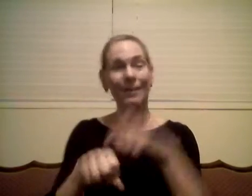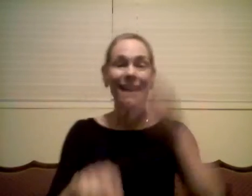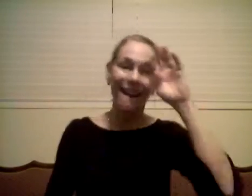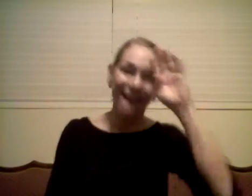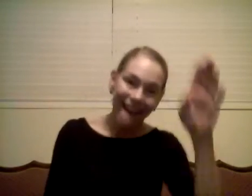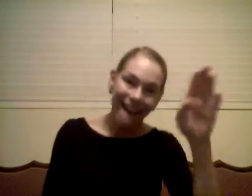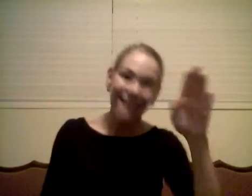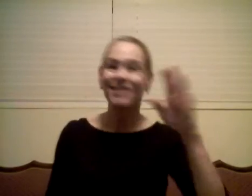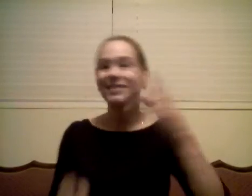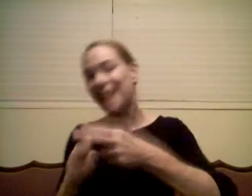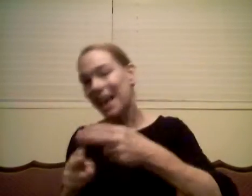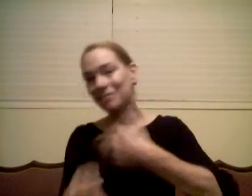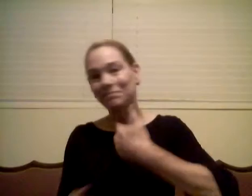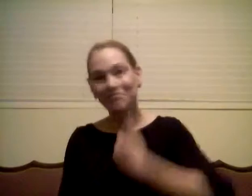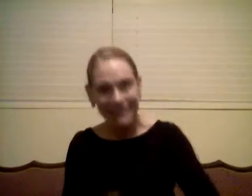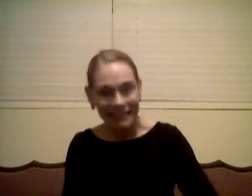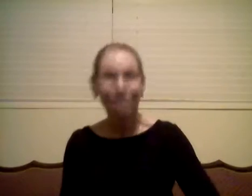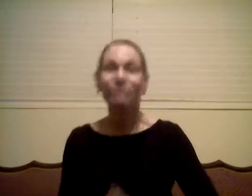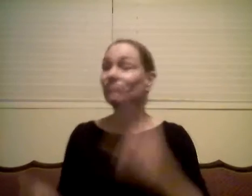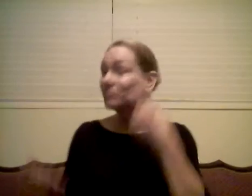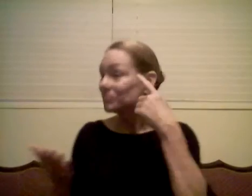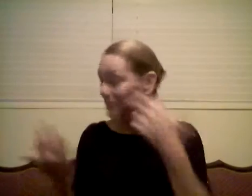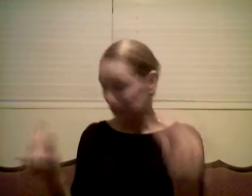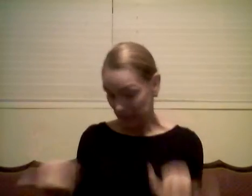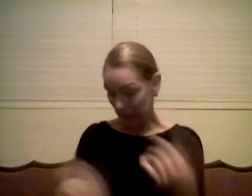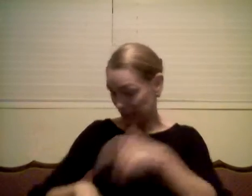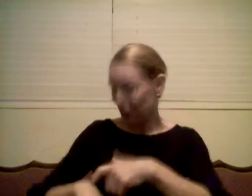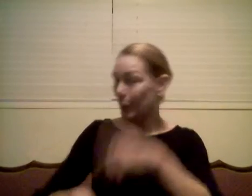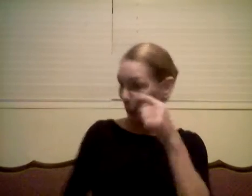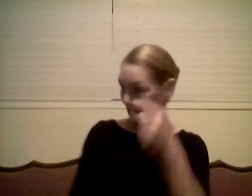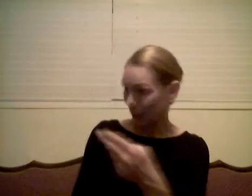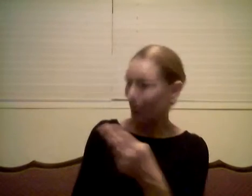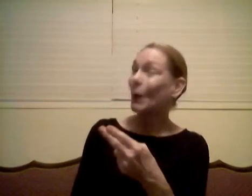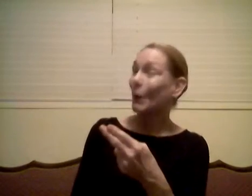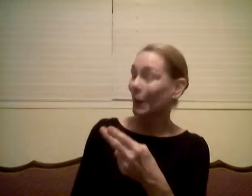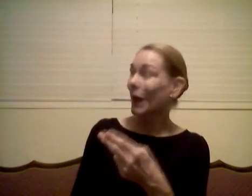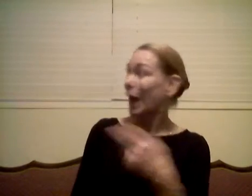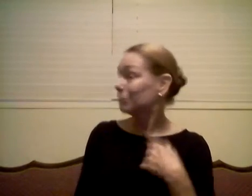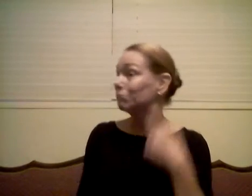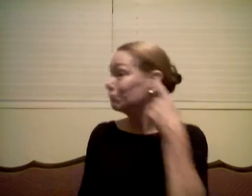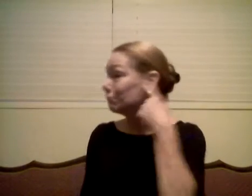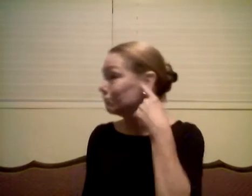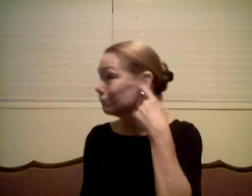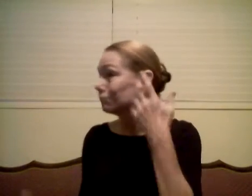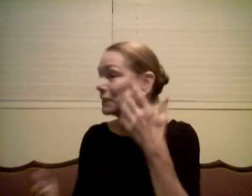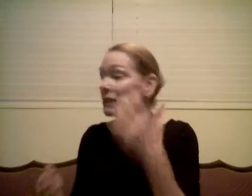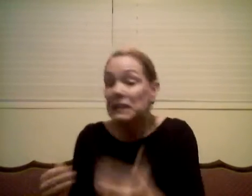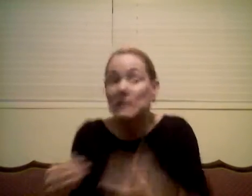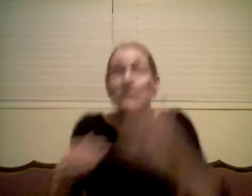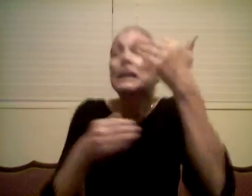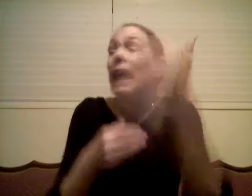Mylene. I just wanted to check in with you. It's Thursday at 10 o'clock, and I was hoping to hear about the next step in your interview